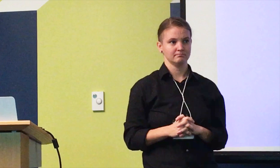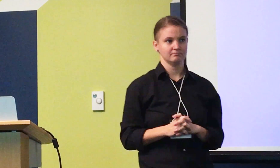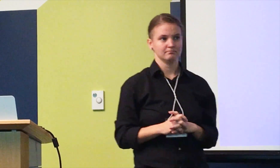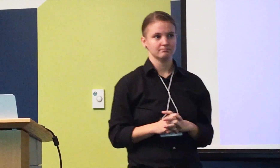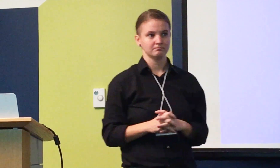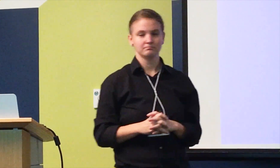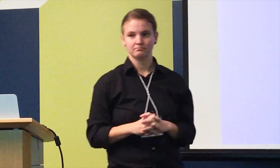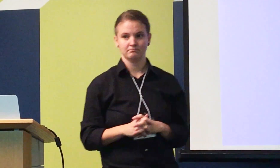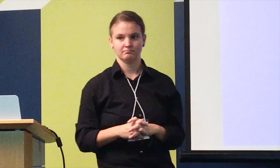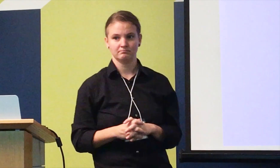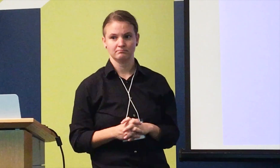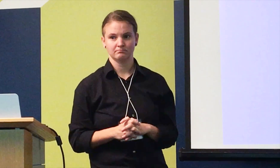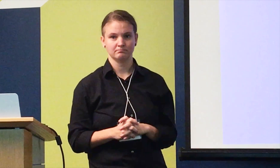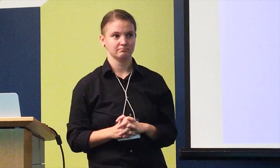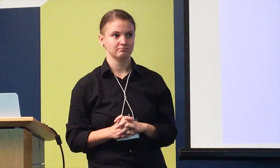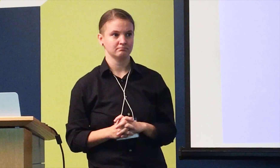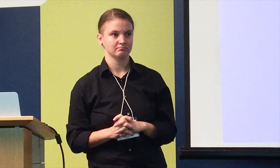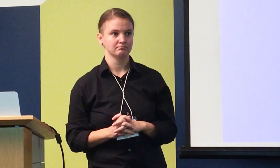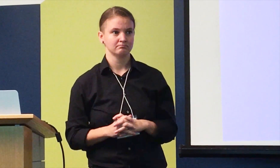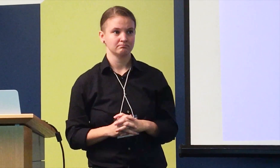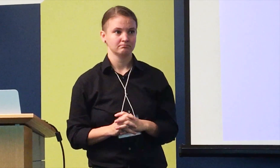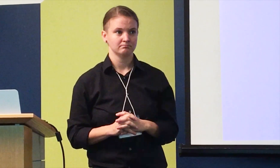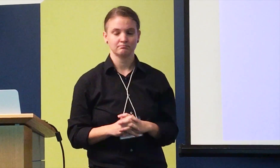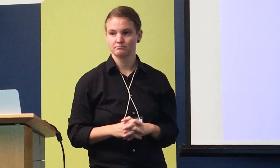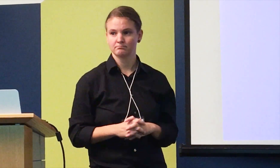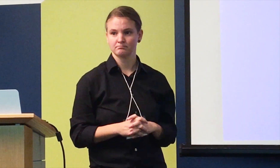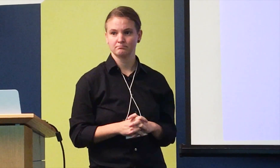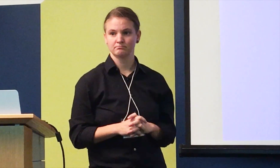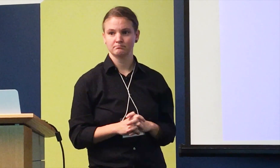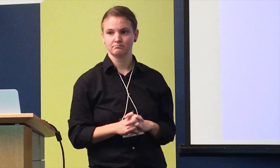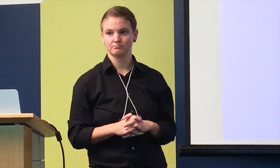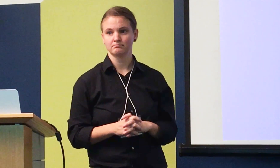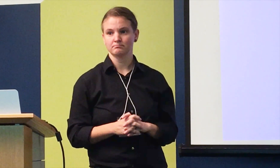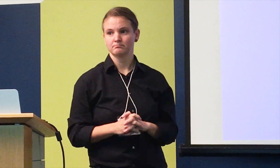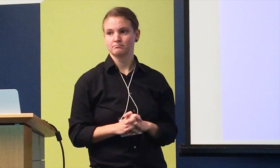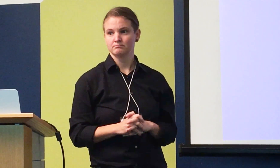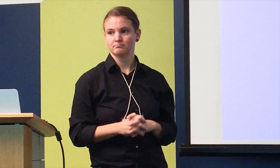do find that people are able to complete those kinds of searches in ASL Clear.